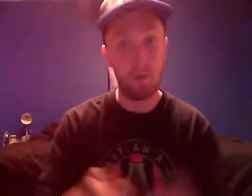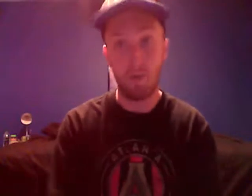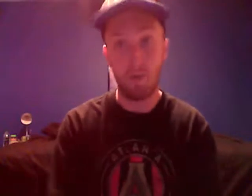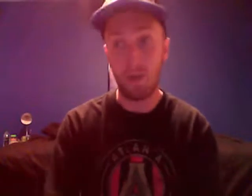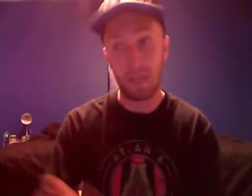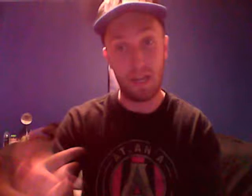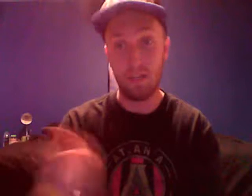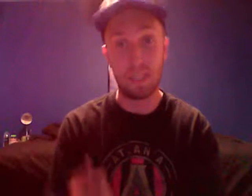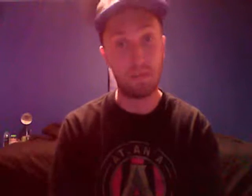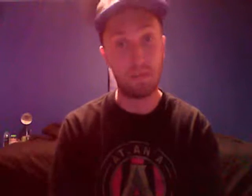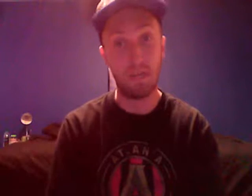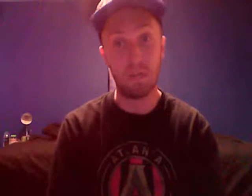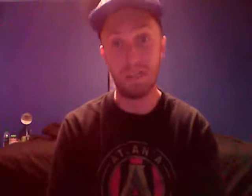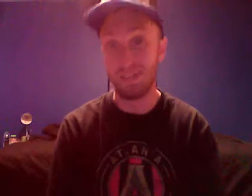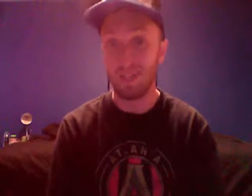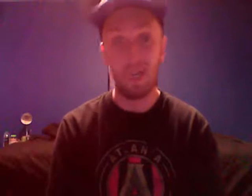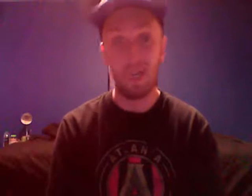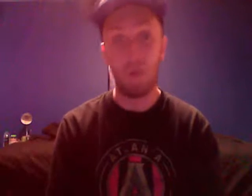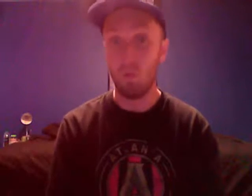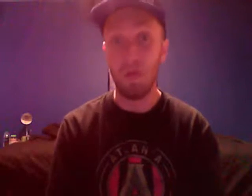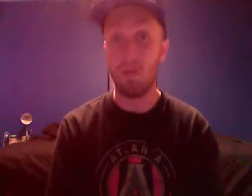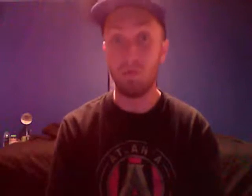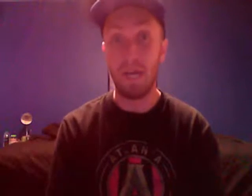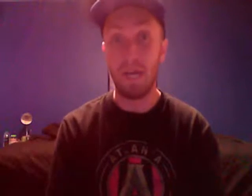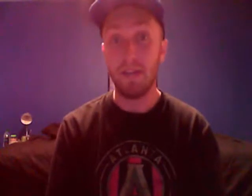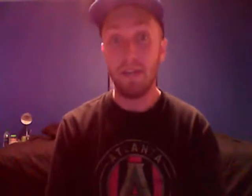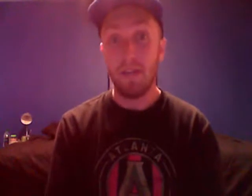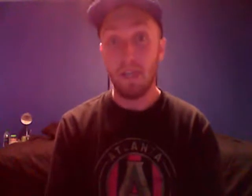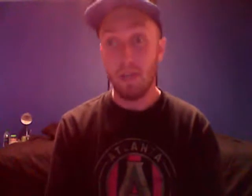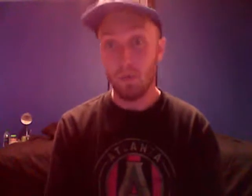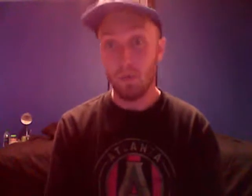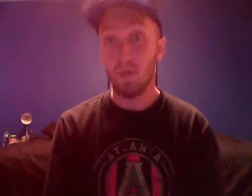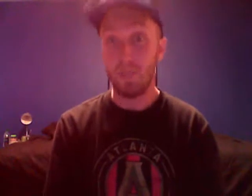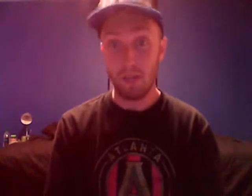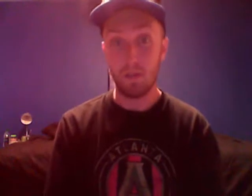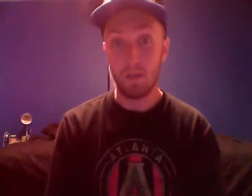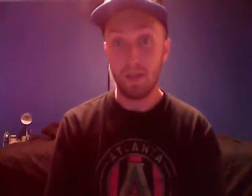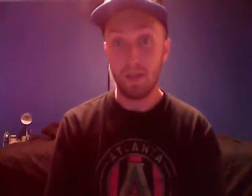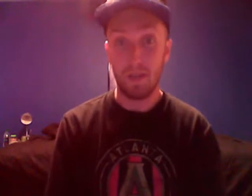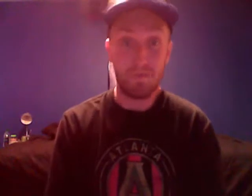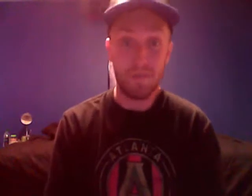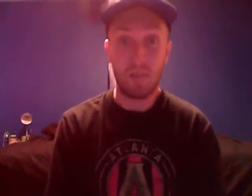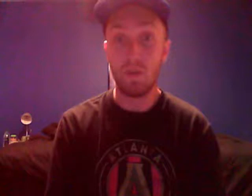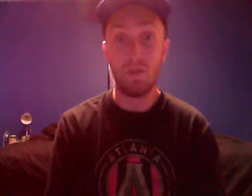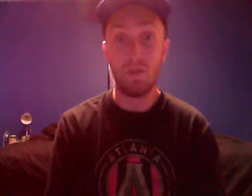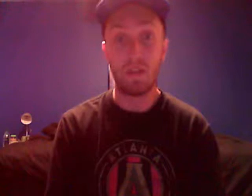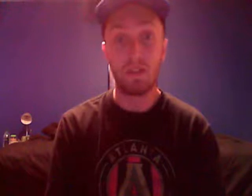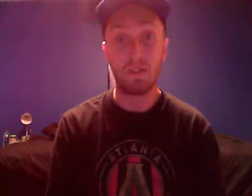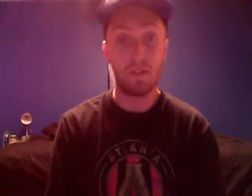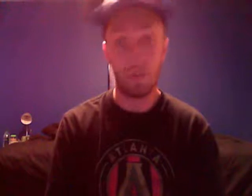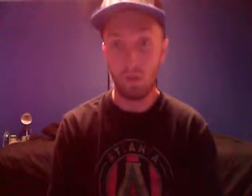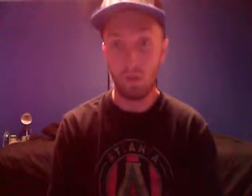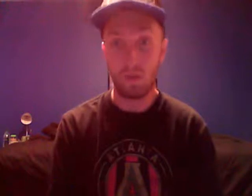move on, I can't have that type of game again, because, wow, it was bad. It was terrible, and that really affected us, because, you know, one of our